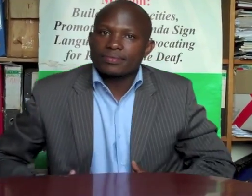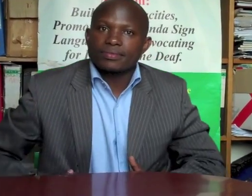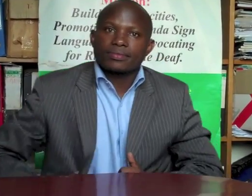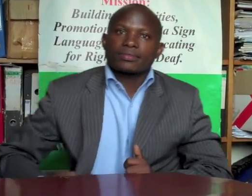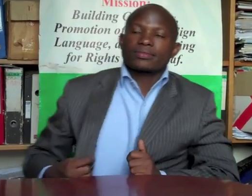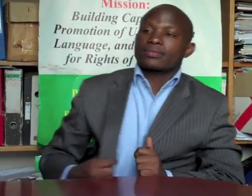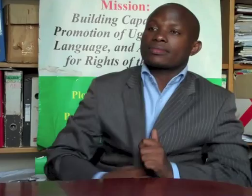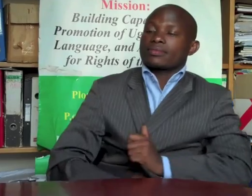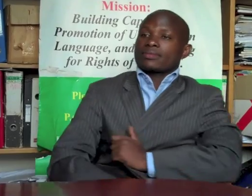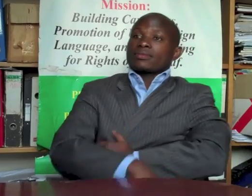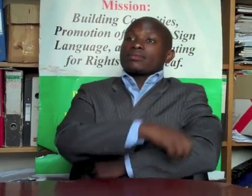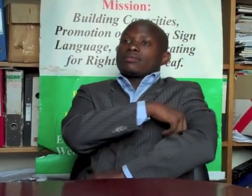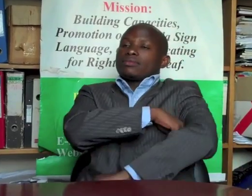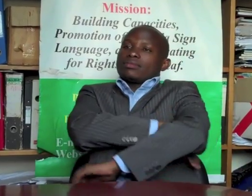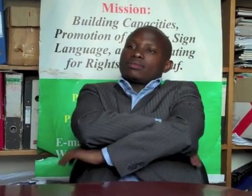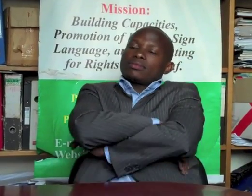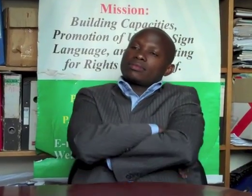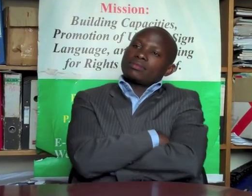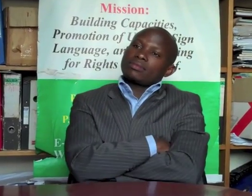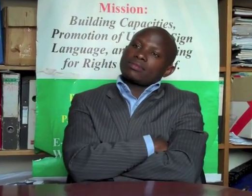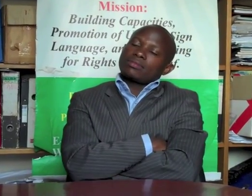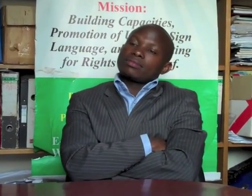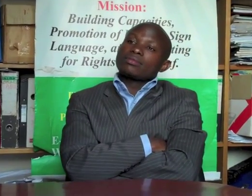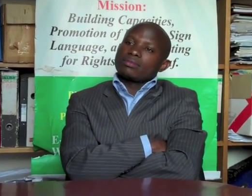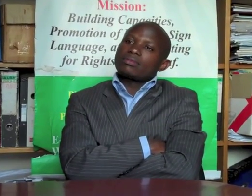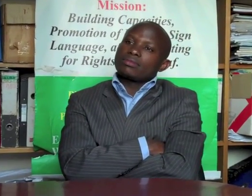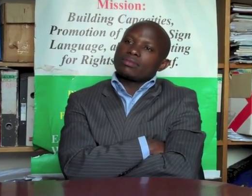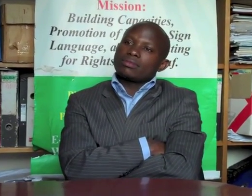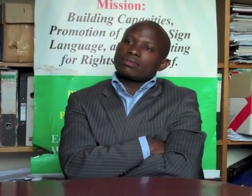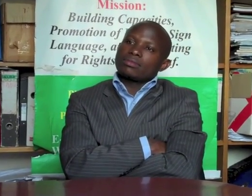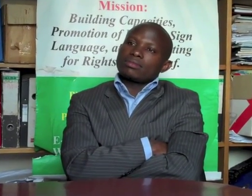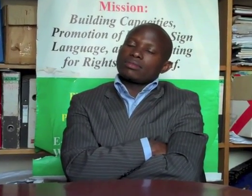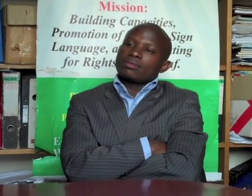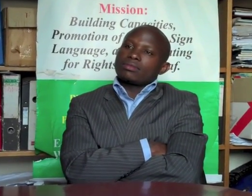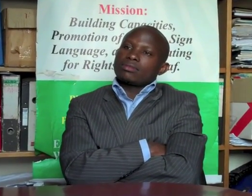the lives of deaf children in Uganda?